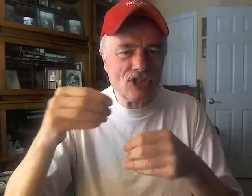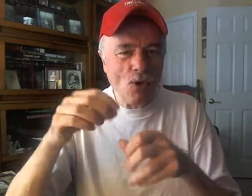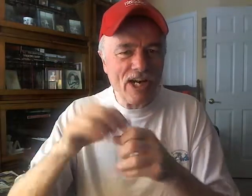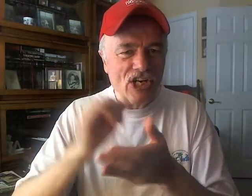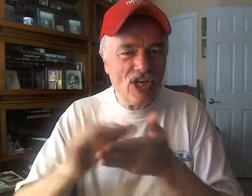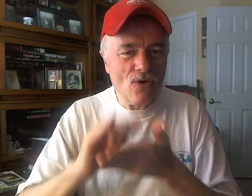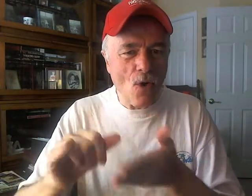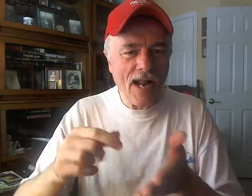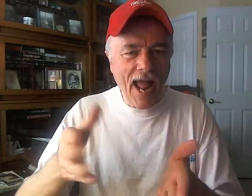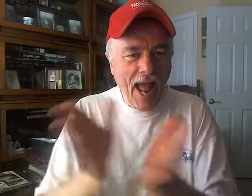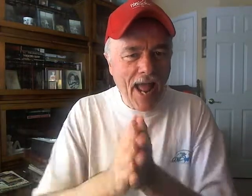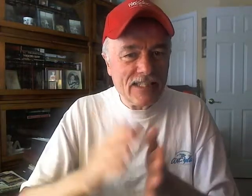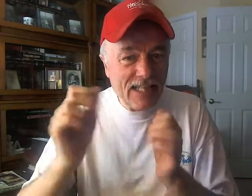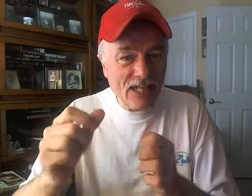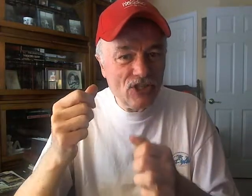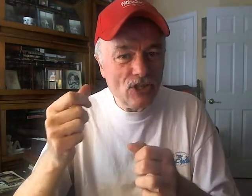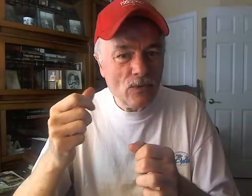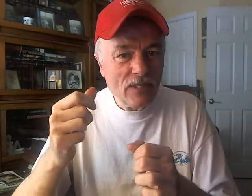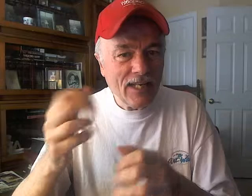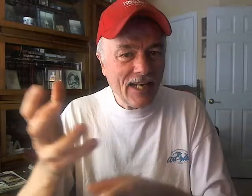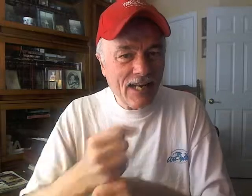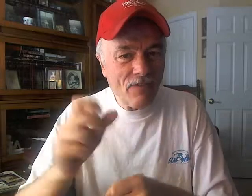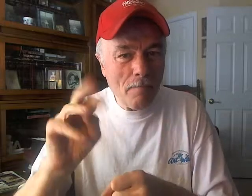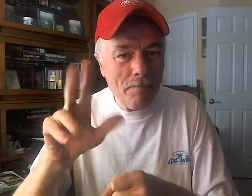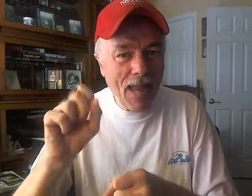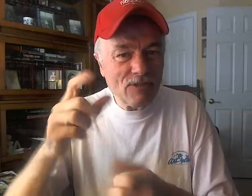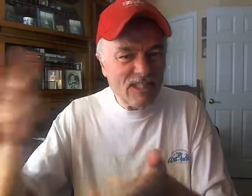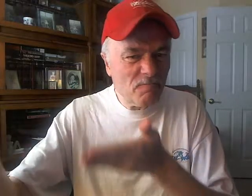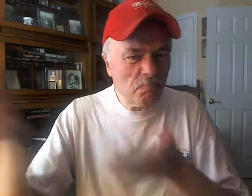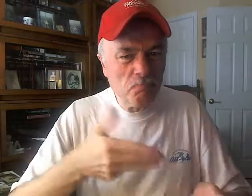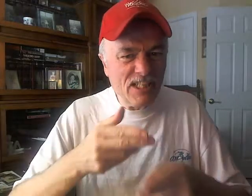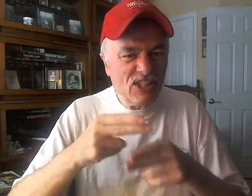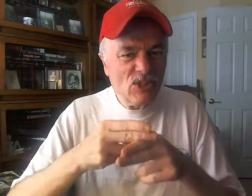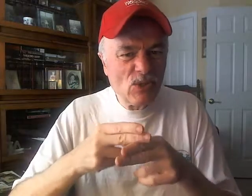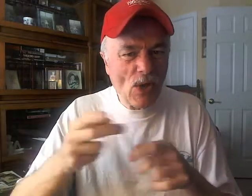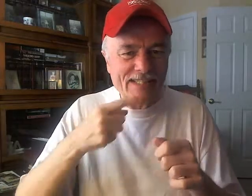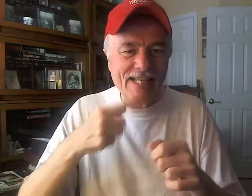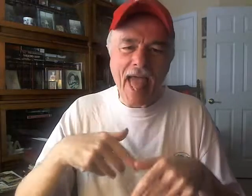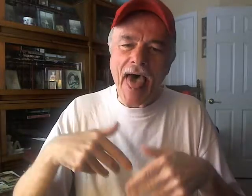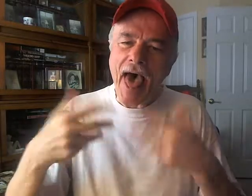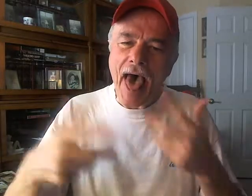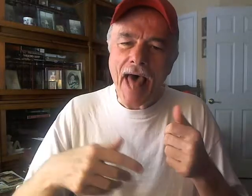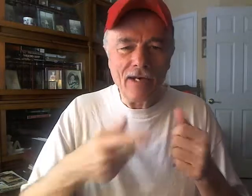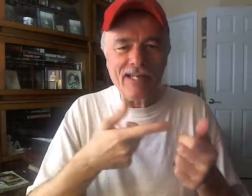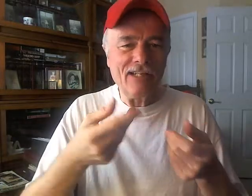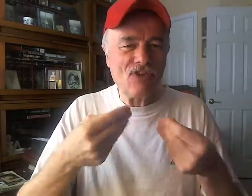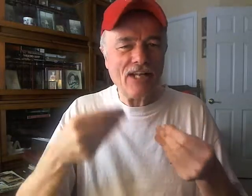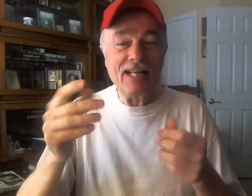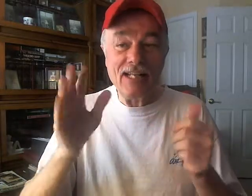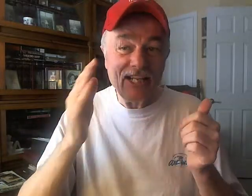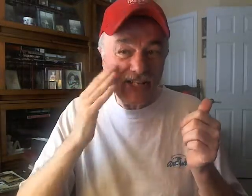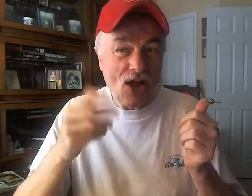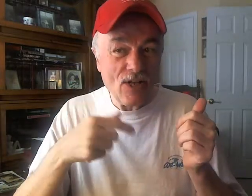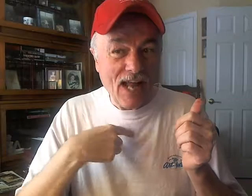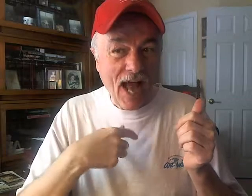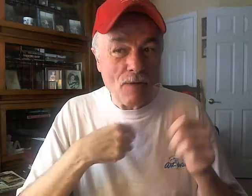store, you know, ask you, give the man his thing, so he said, I'm trying to, now, I'm